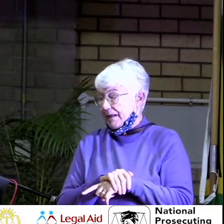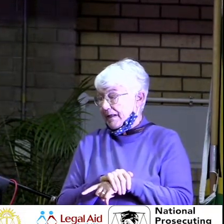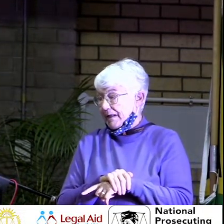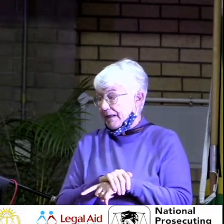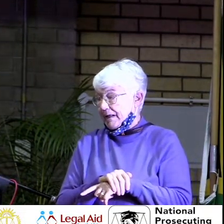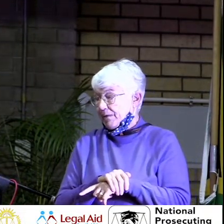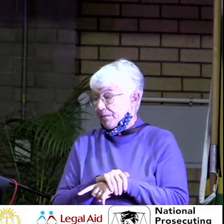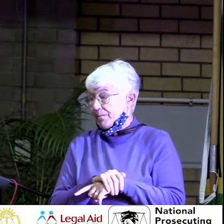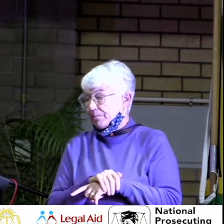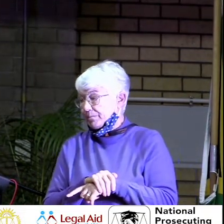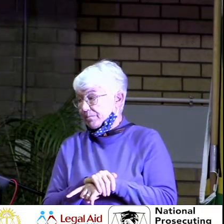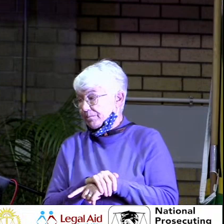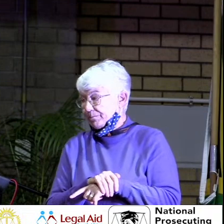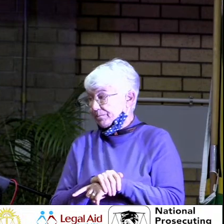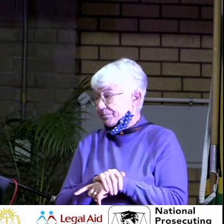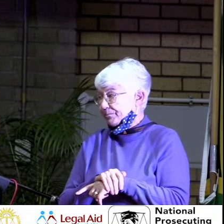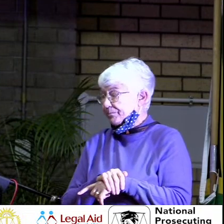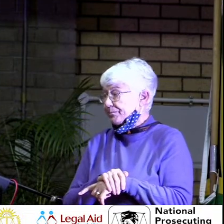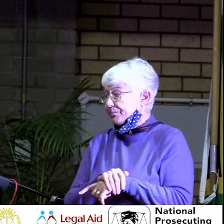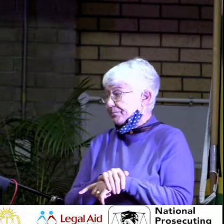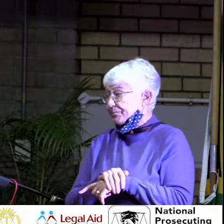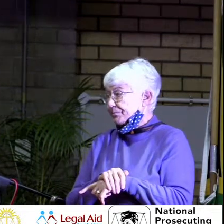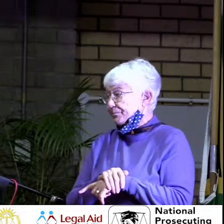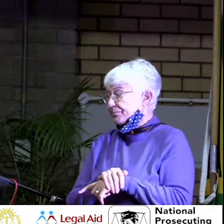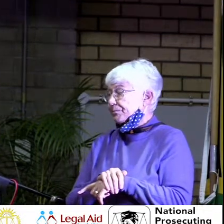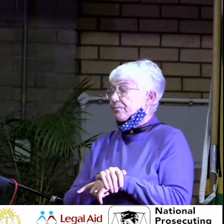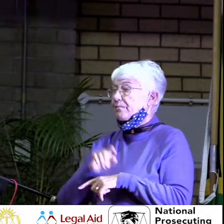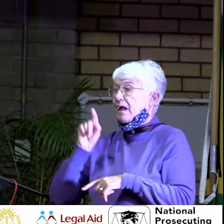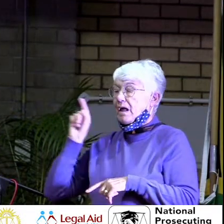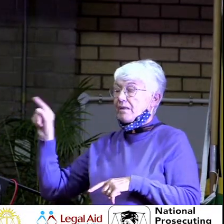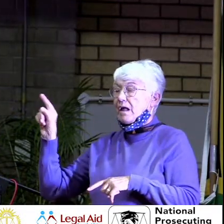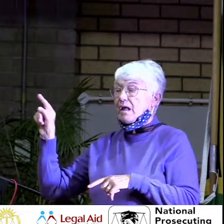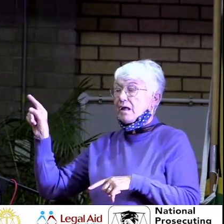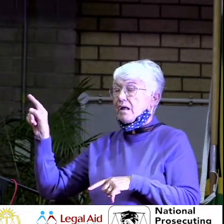work at all centers